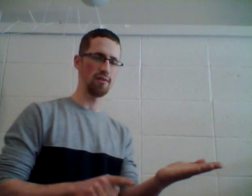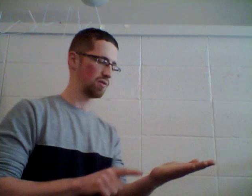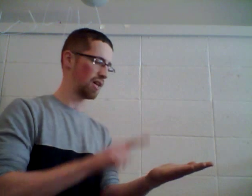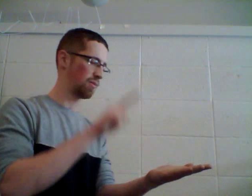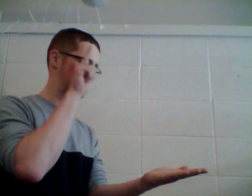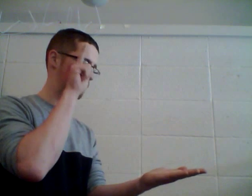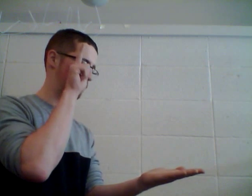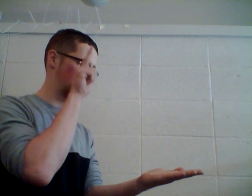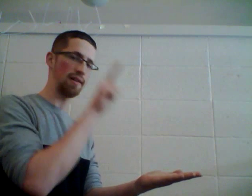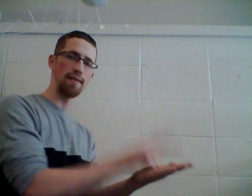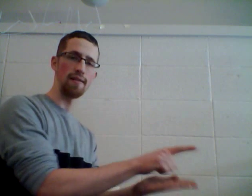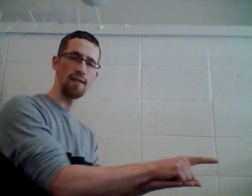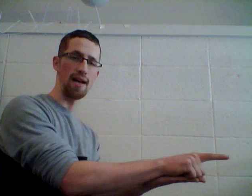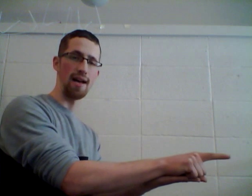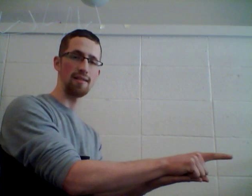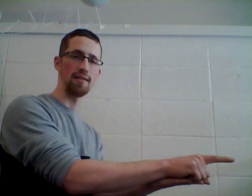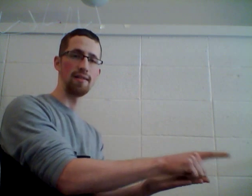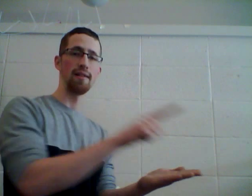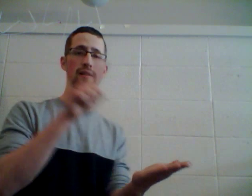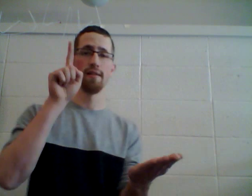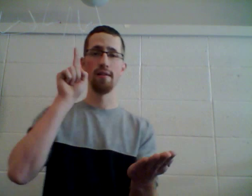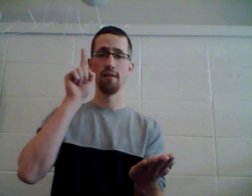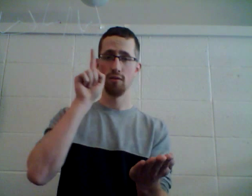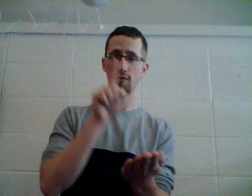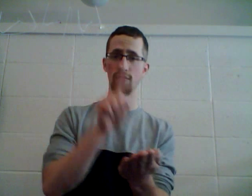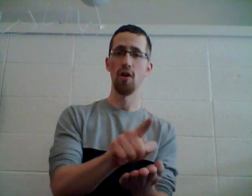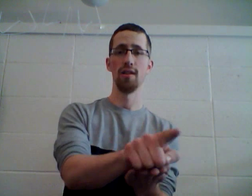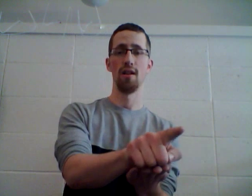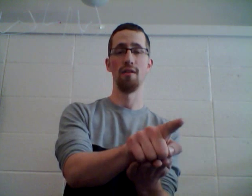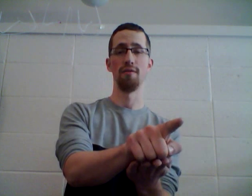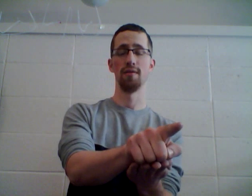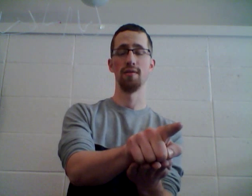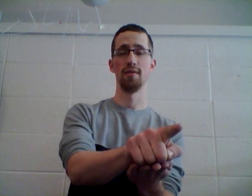So sideways it looks like that. To fall in love.